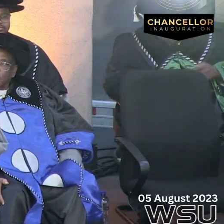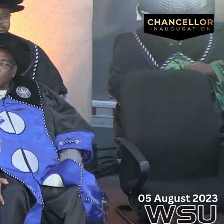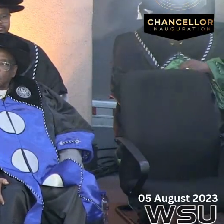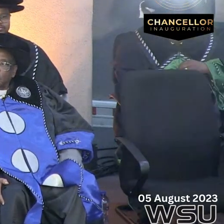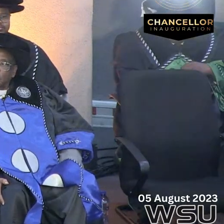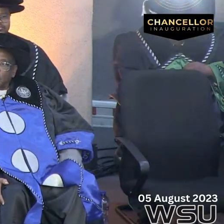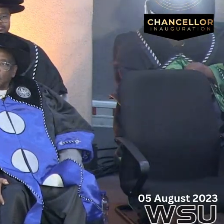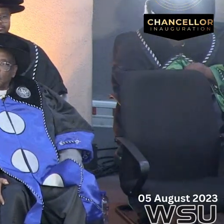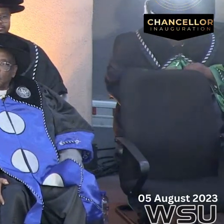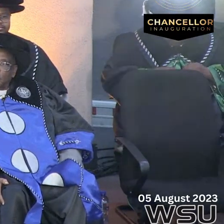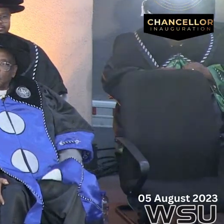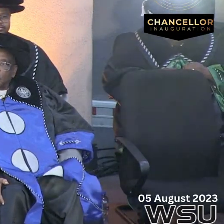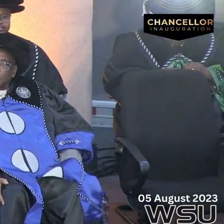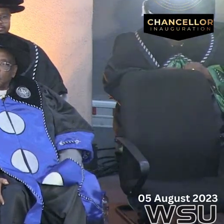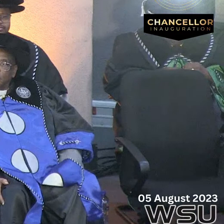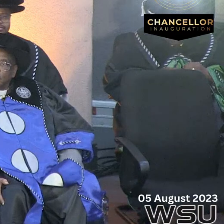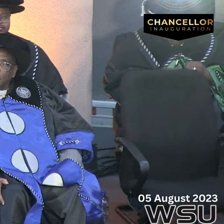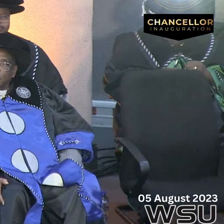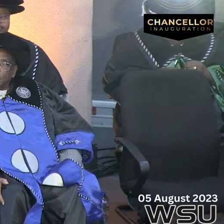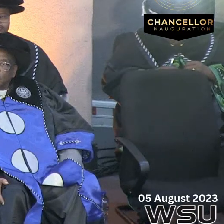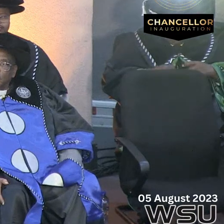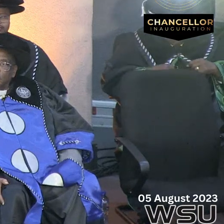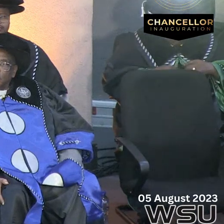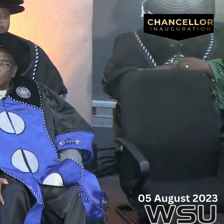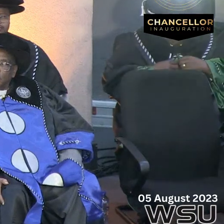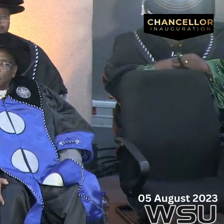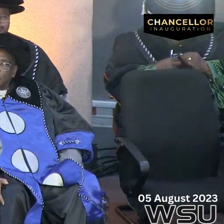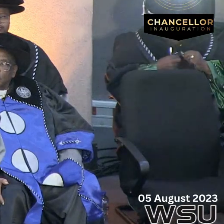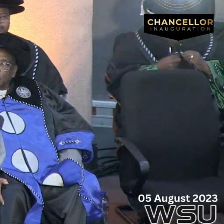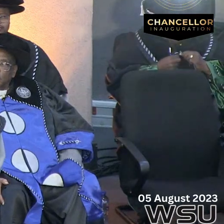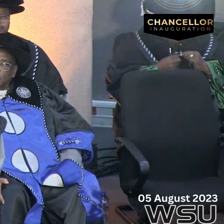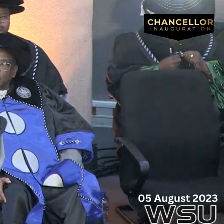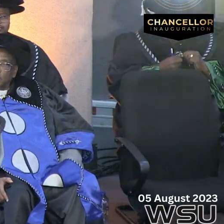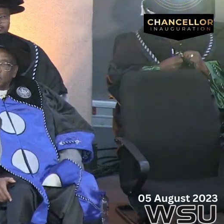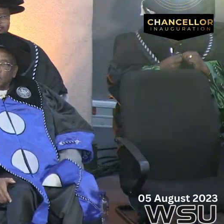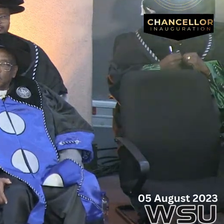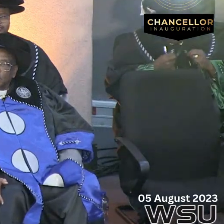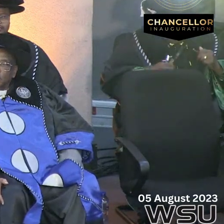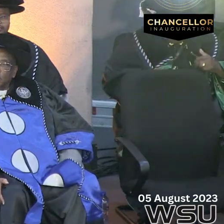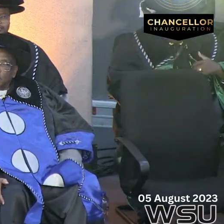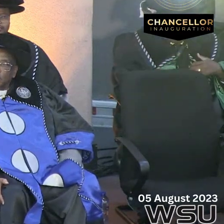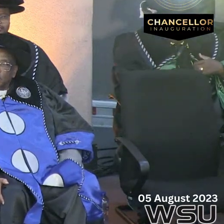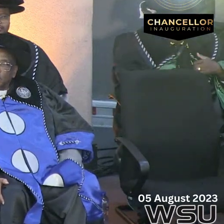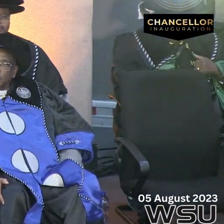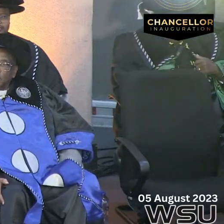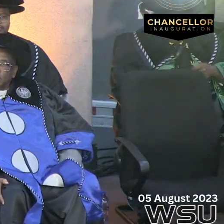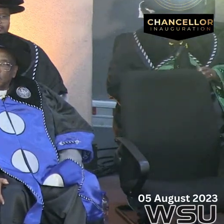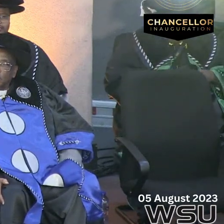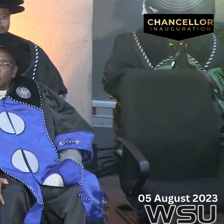No, I'm not going to be able to do that. I'm not going to be